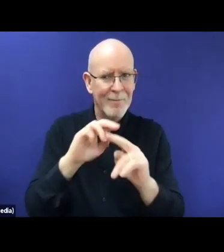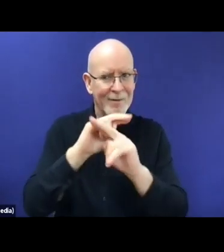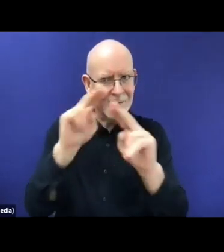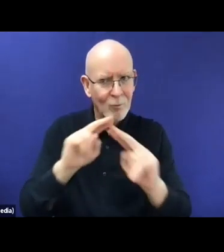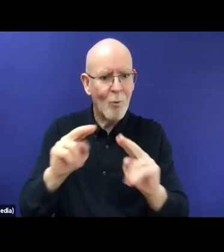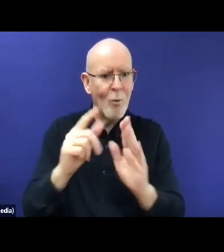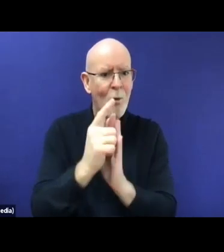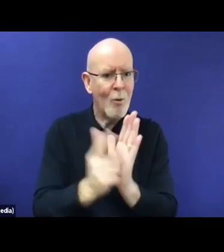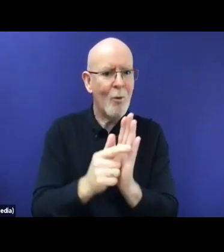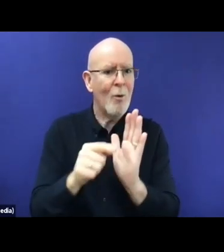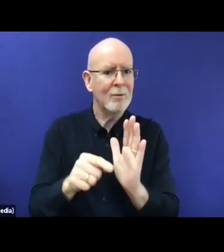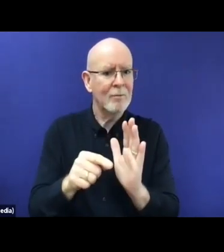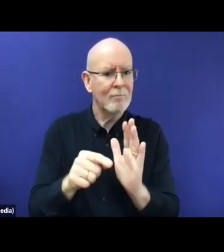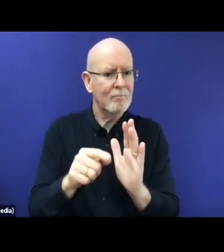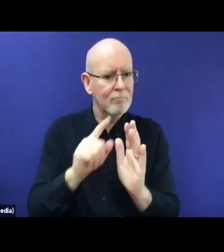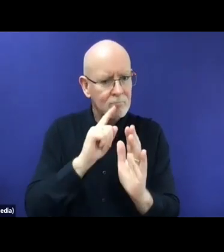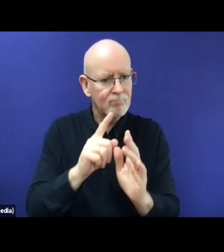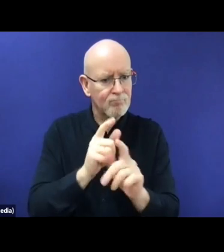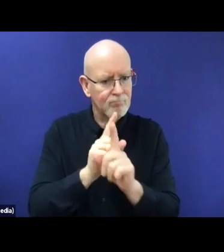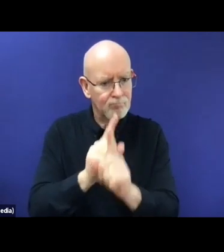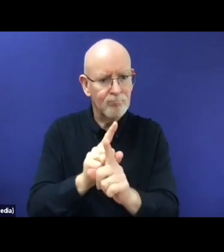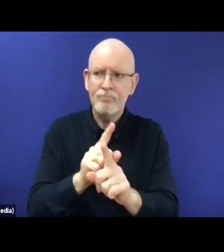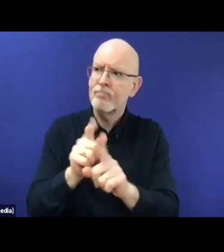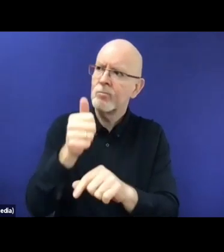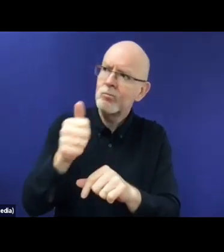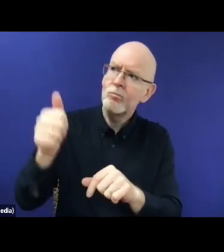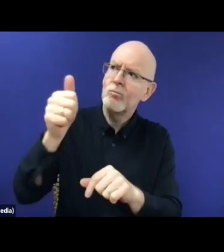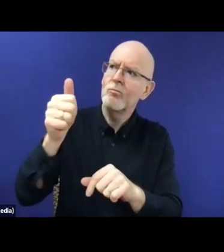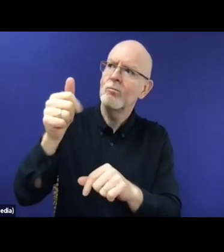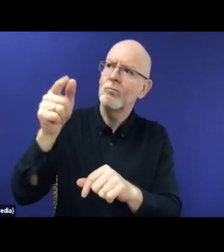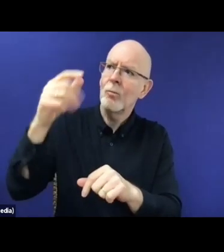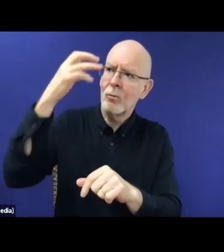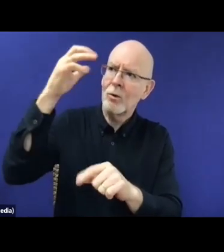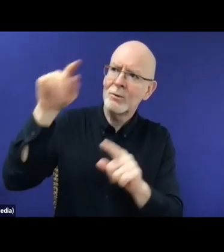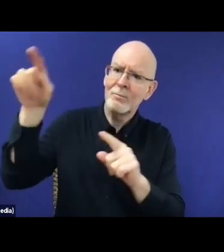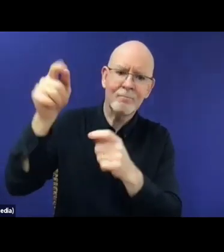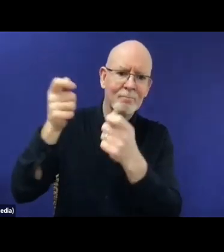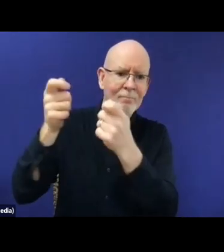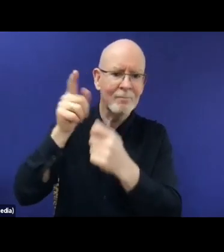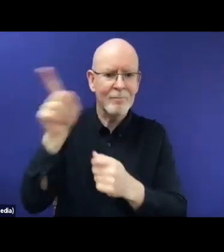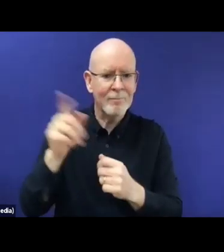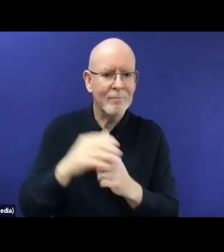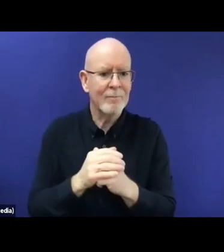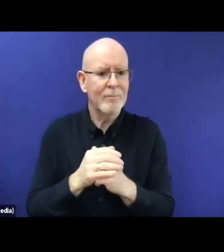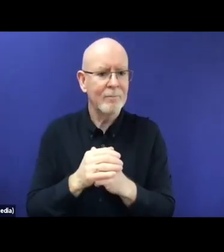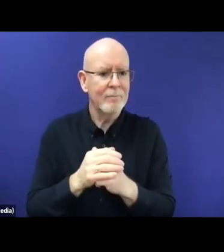se. Politically, refugees are depicted in a negative light, and while this is not